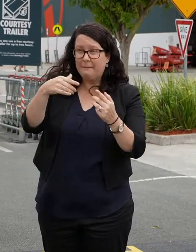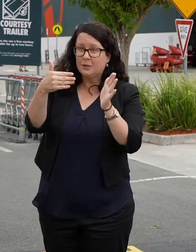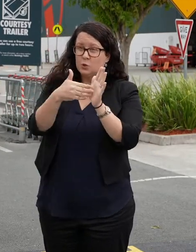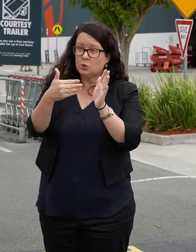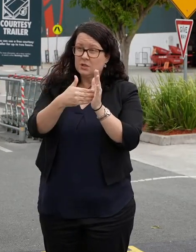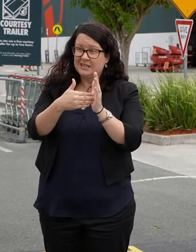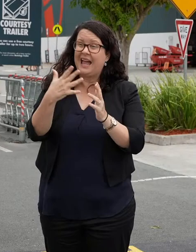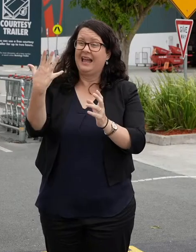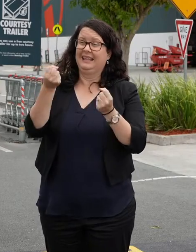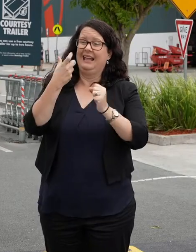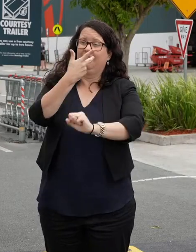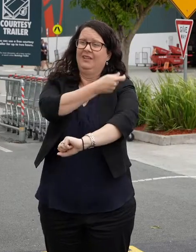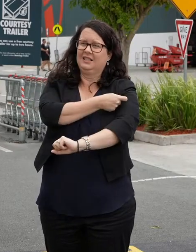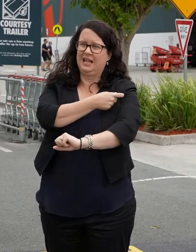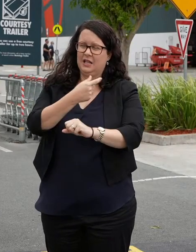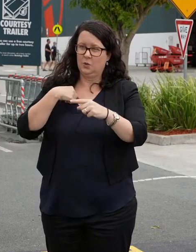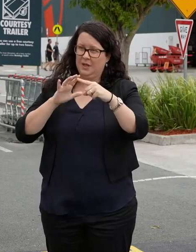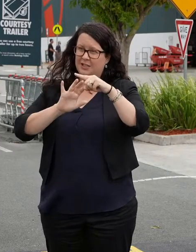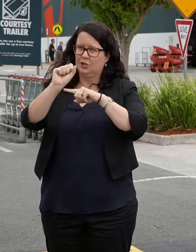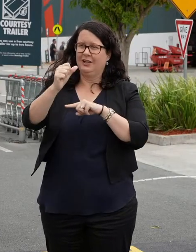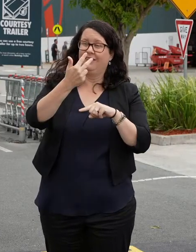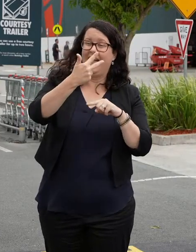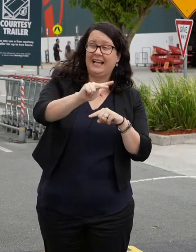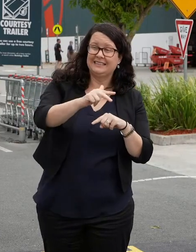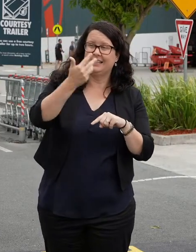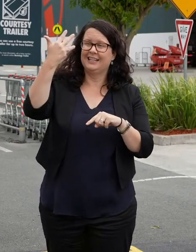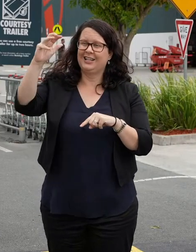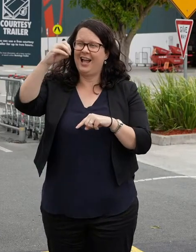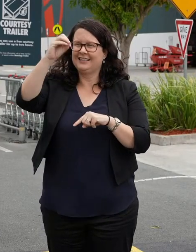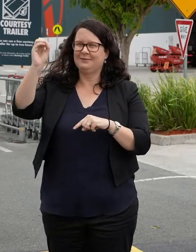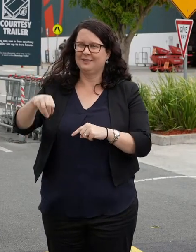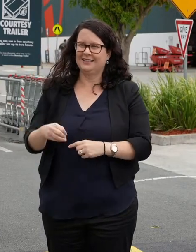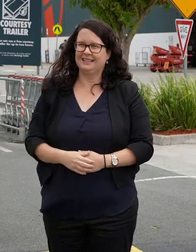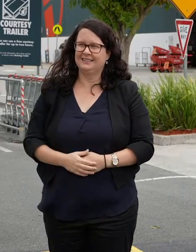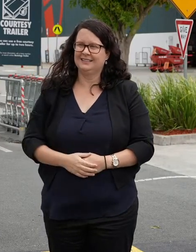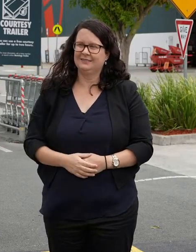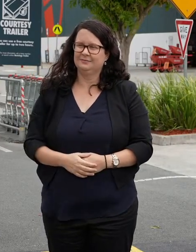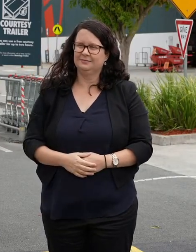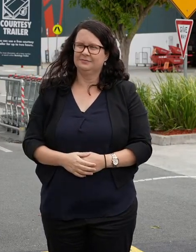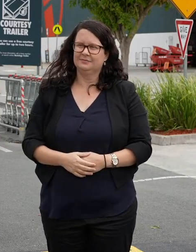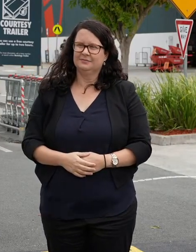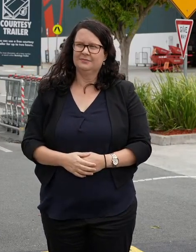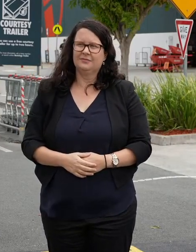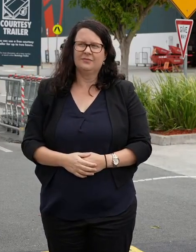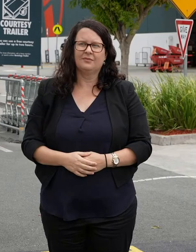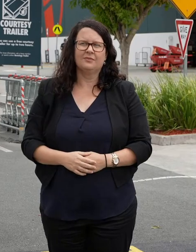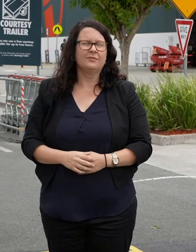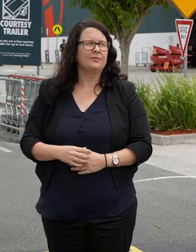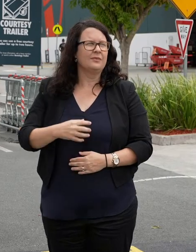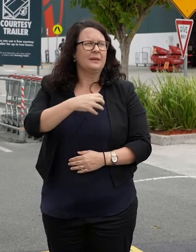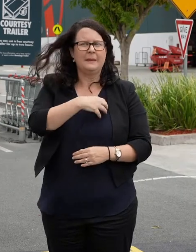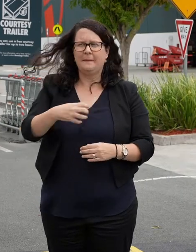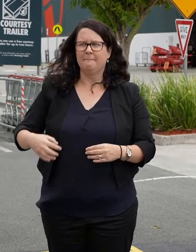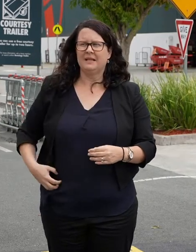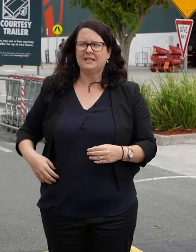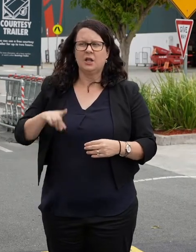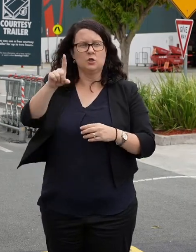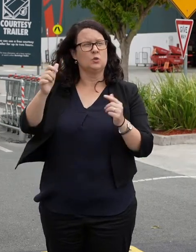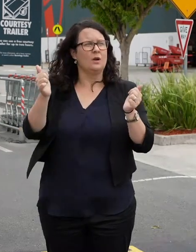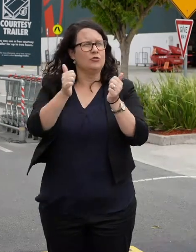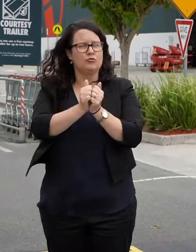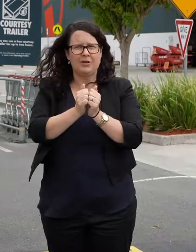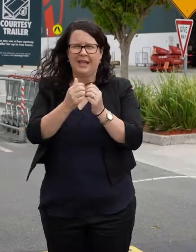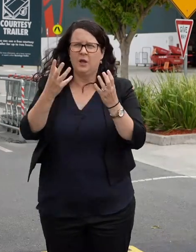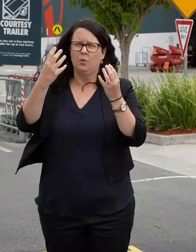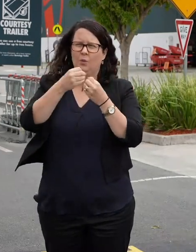vaccinated, and we can hit those 80 and 90% rates very quickly. Minister, do you agree with the Doherty